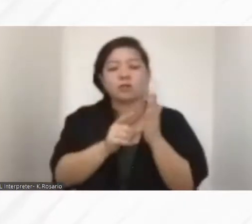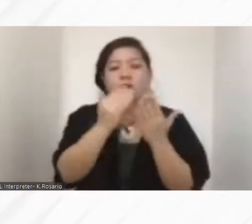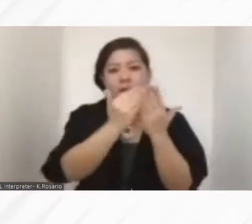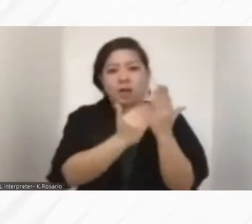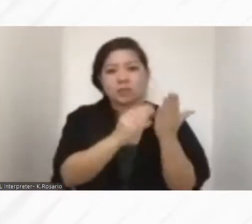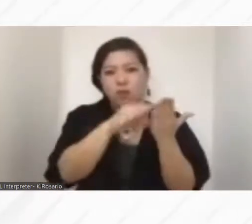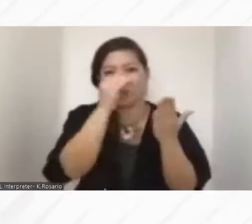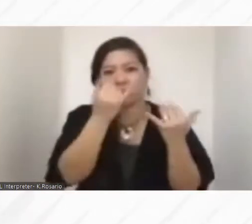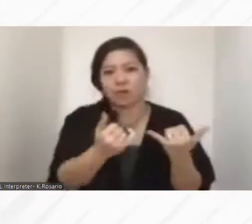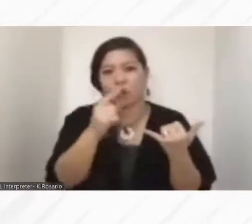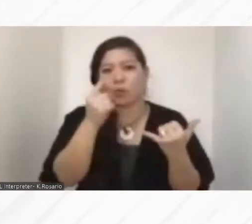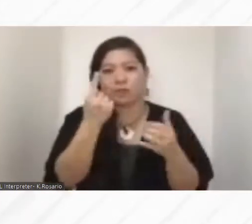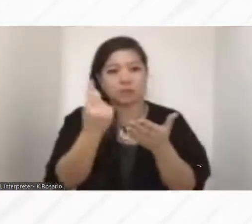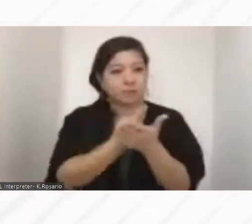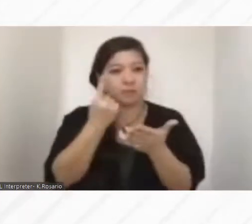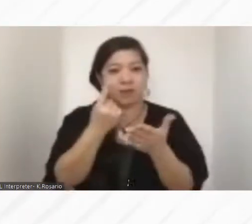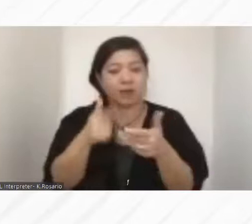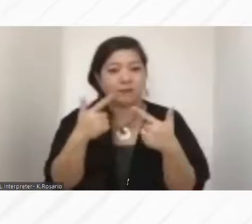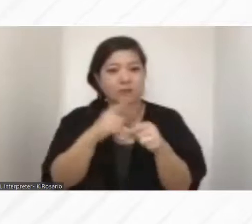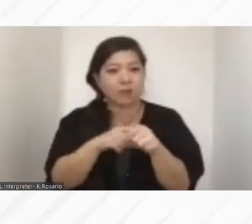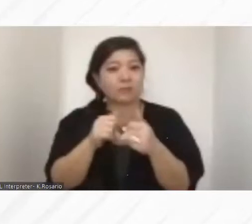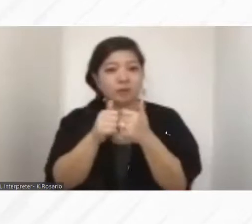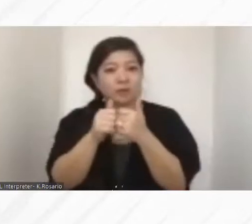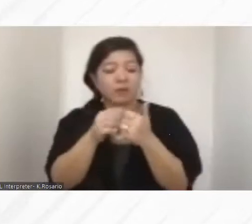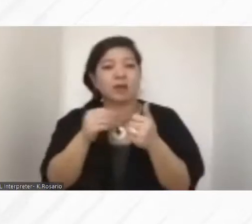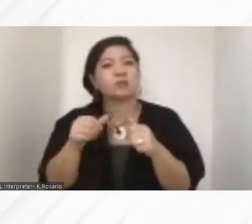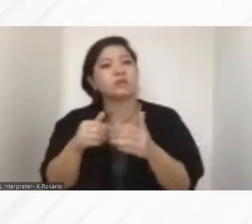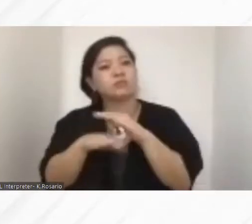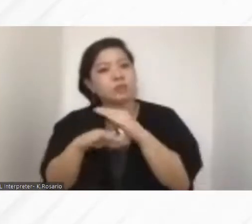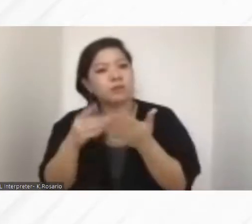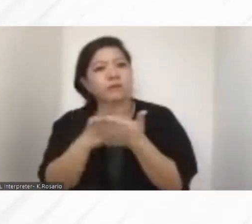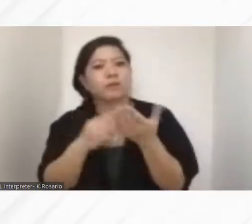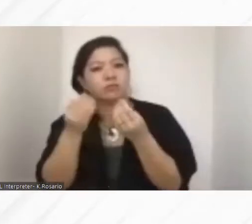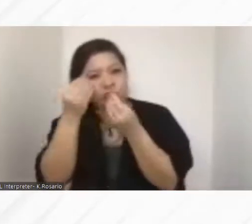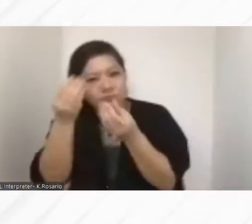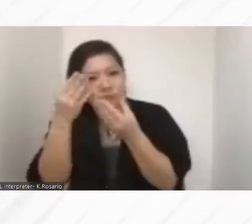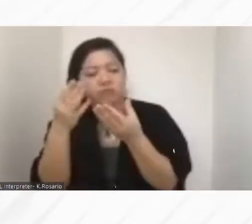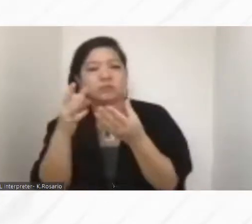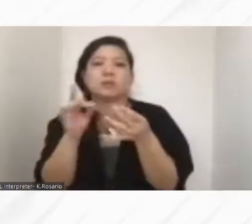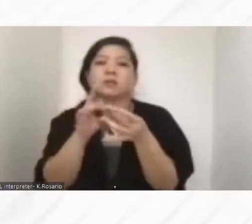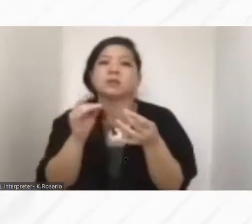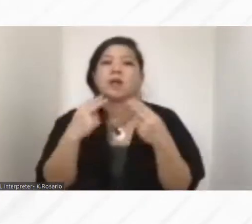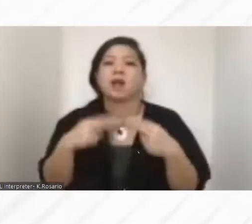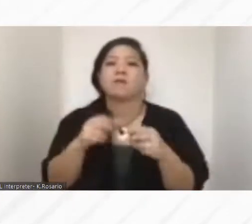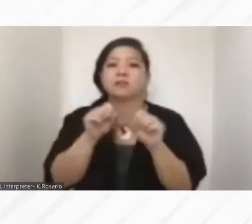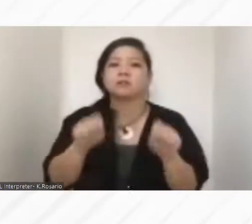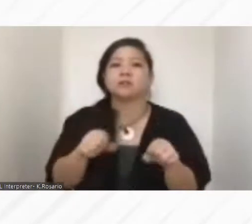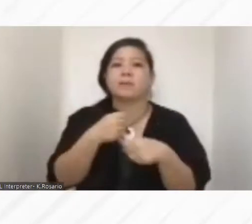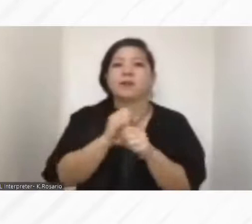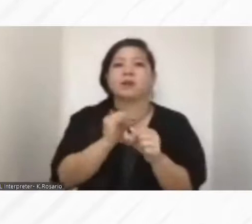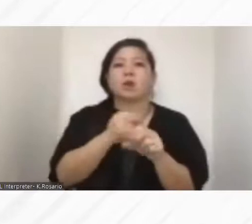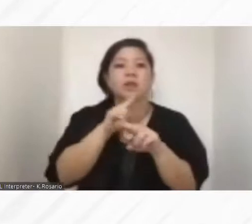a once-in-a-lifetime opportunity to come together and address some significant and outdated aspects of our health systems, as well as to make our nations